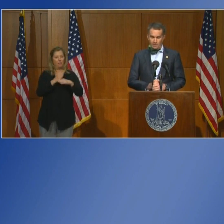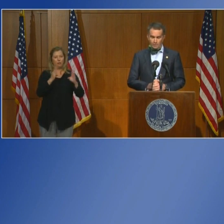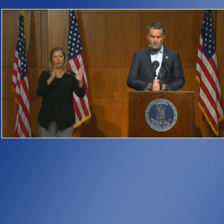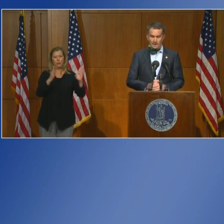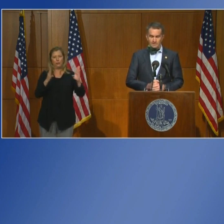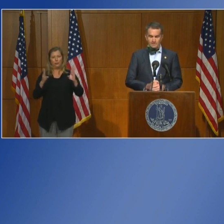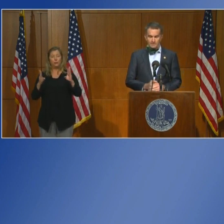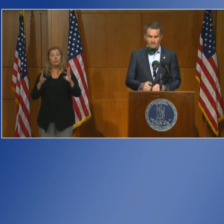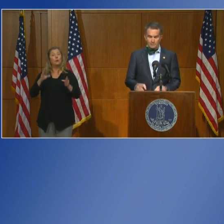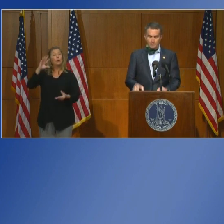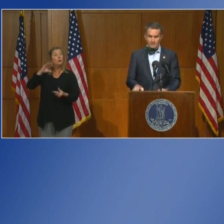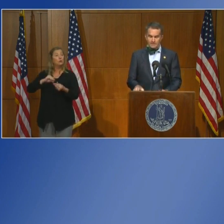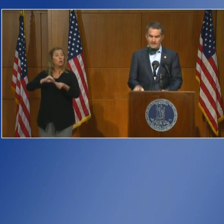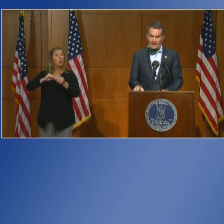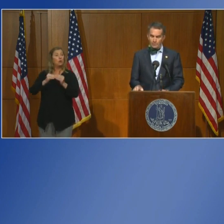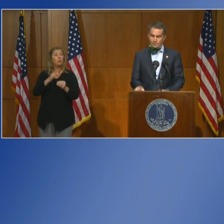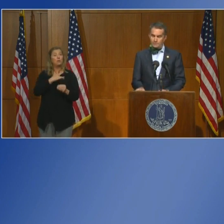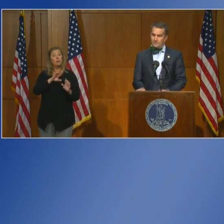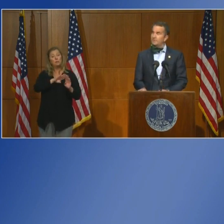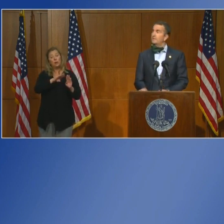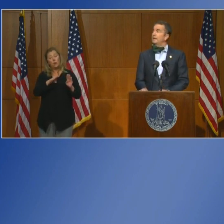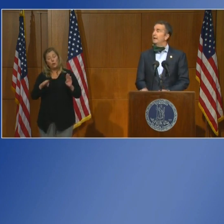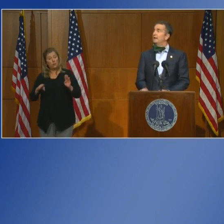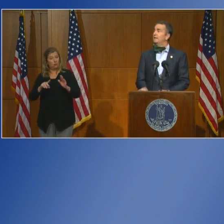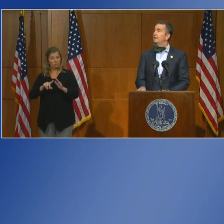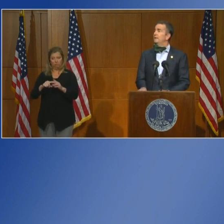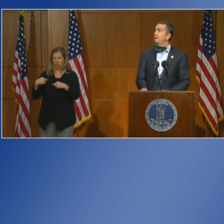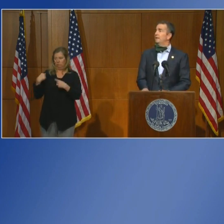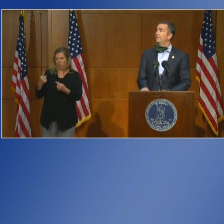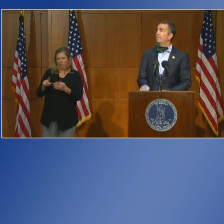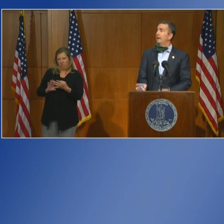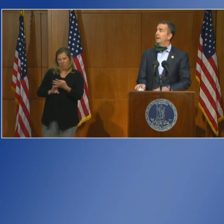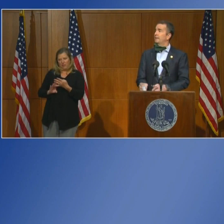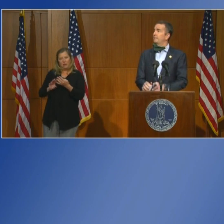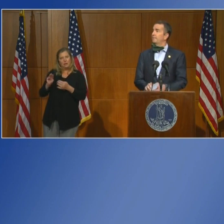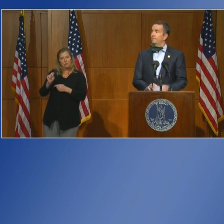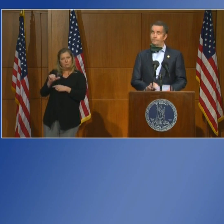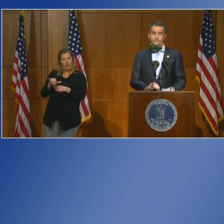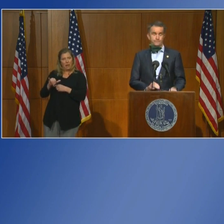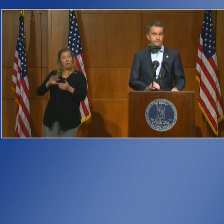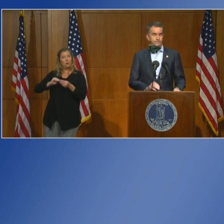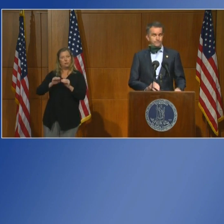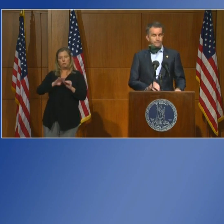Our total cases have been trending downward since the end of May.